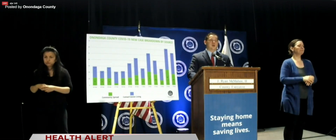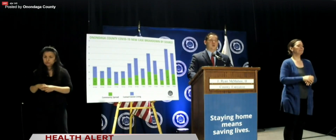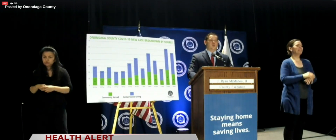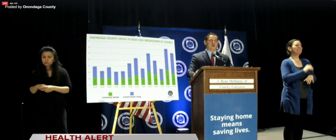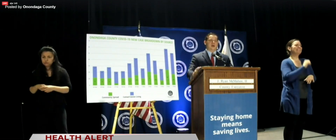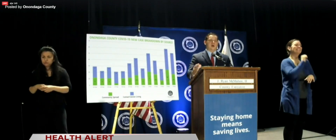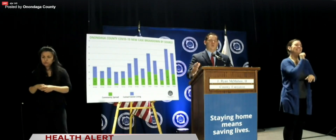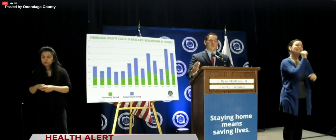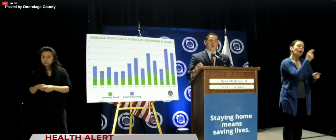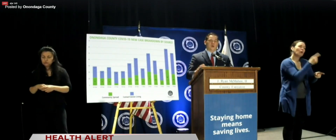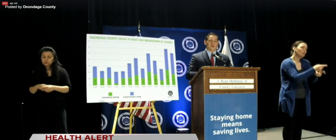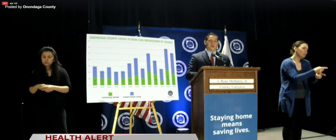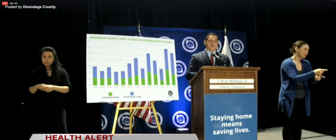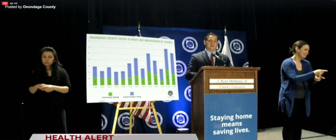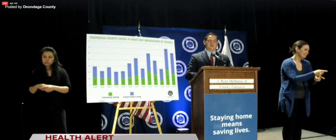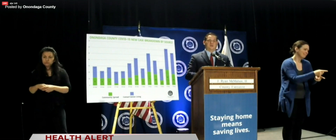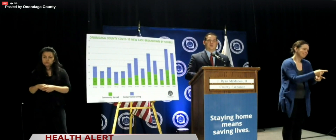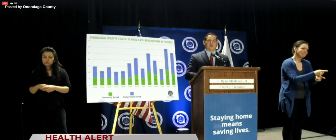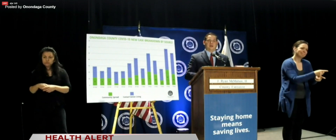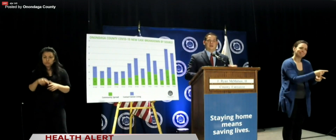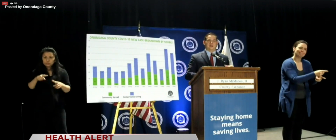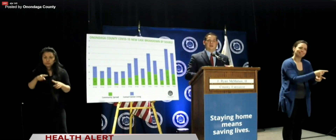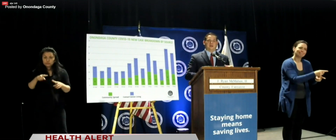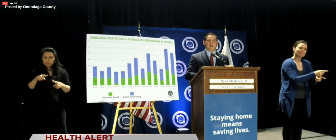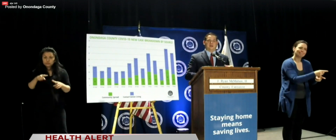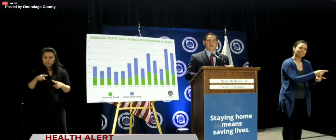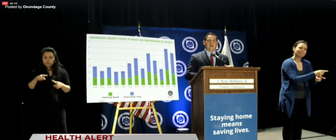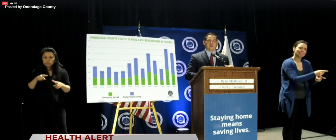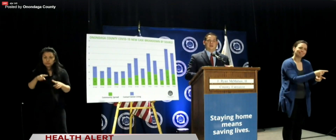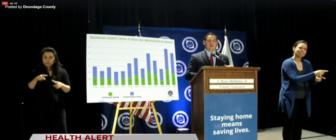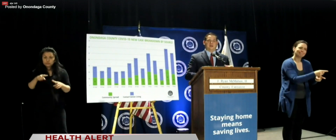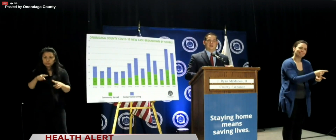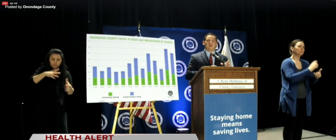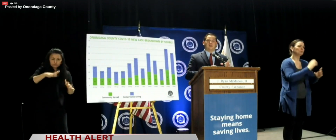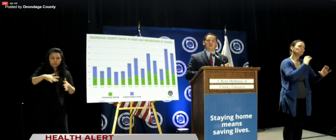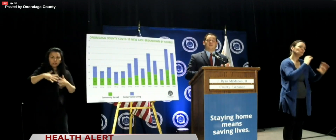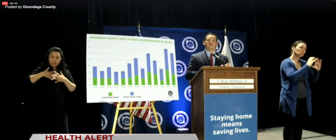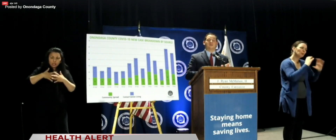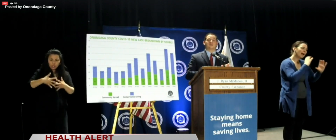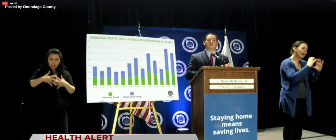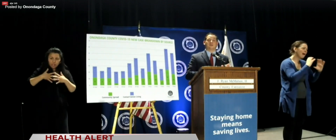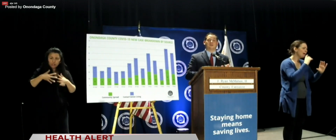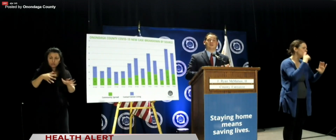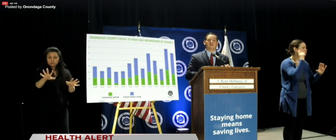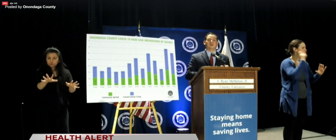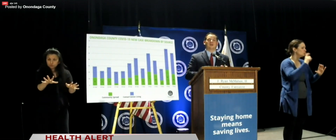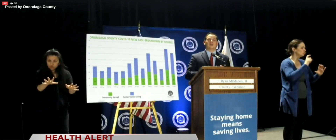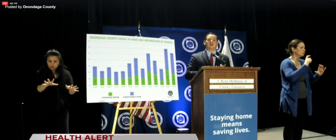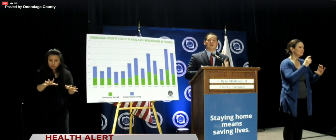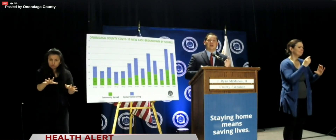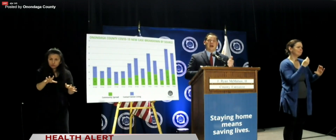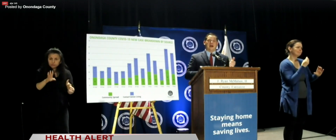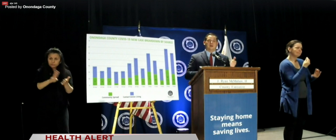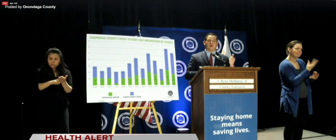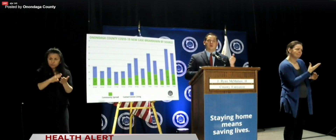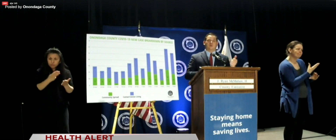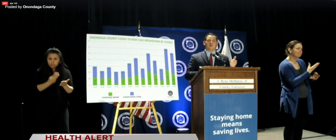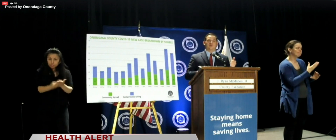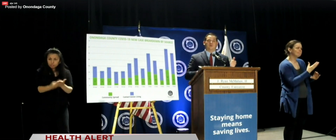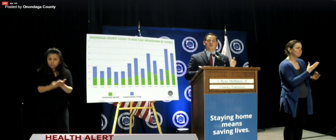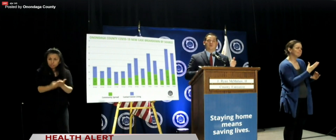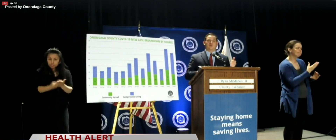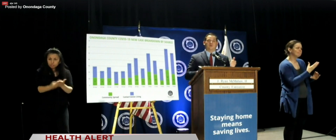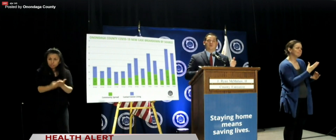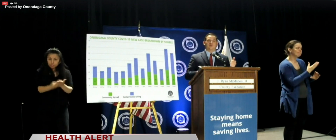and we're now working to create where there's capacity in other facilities on COVID floors,